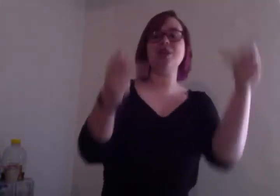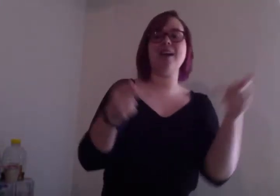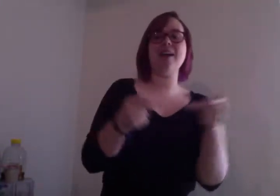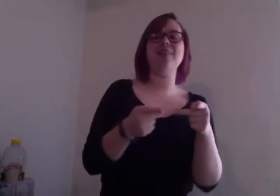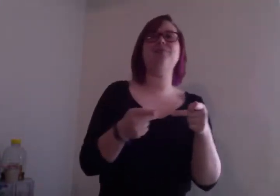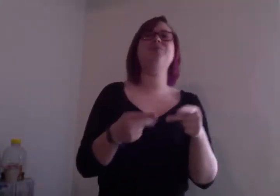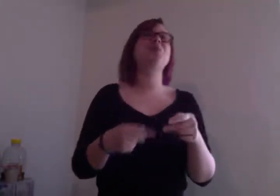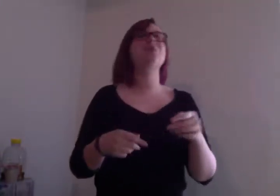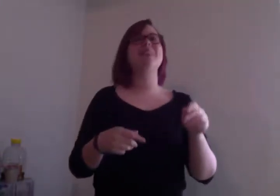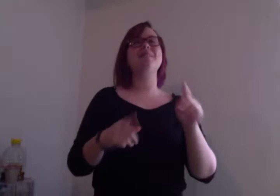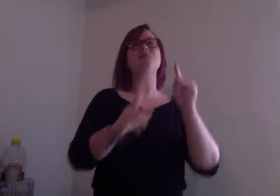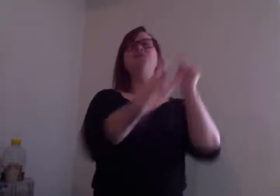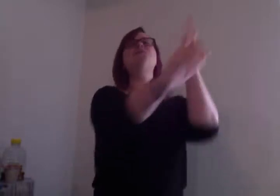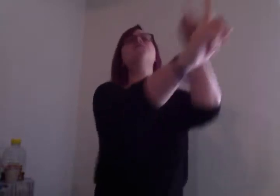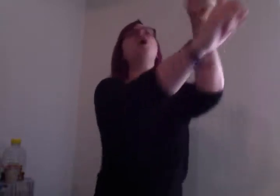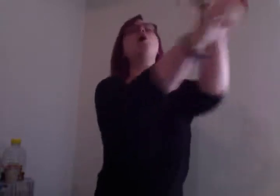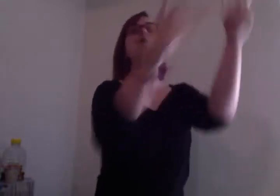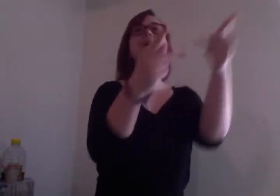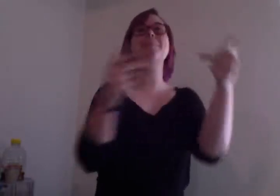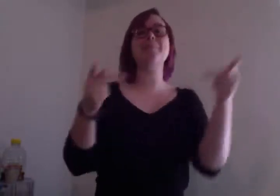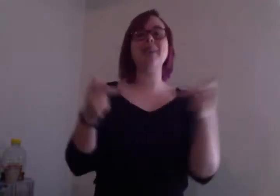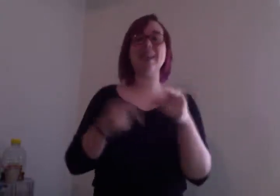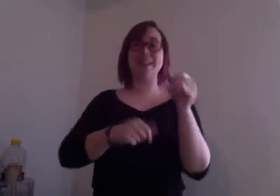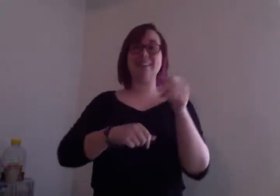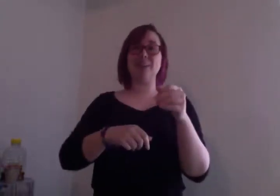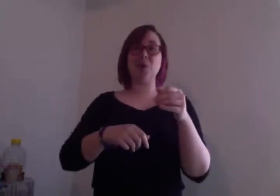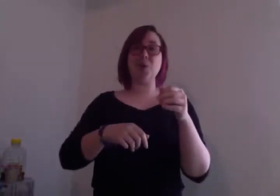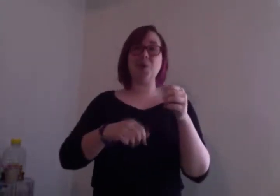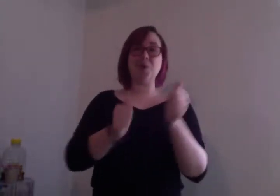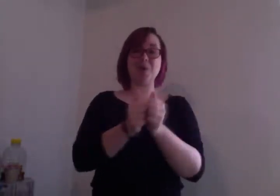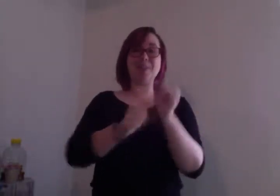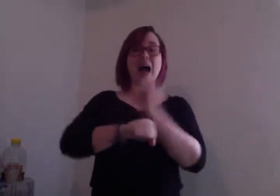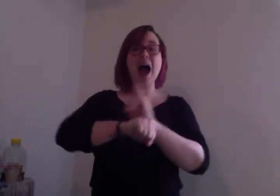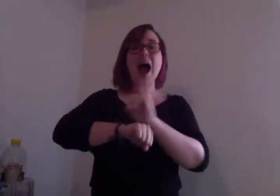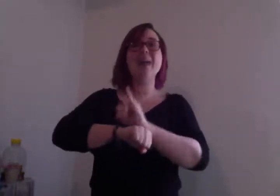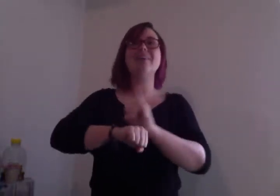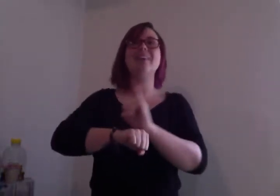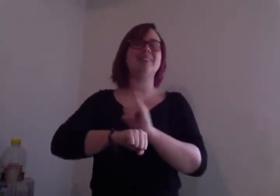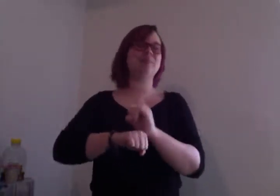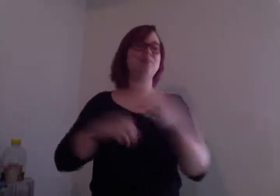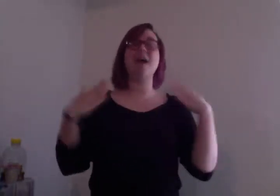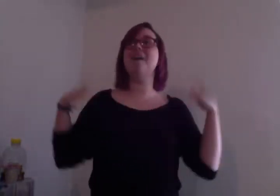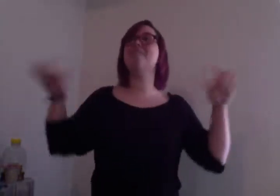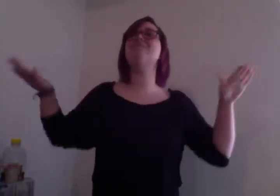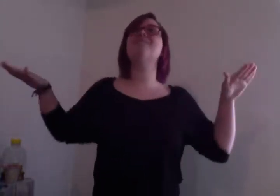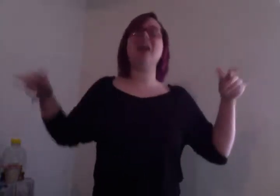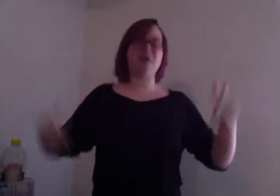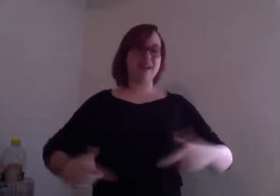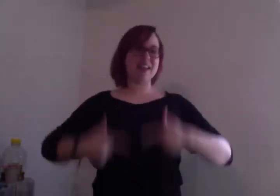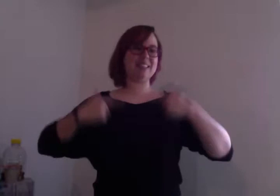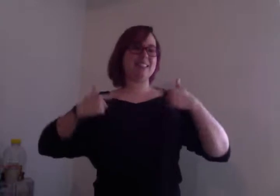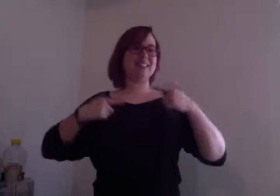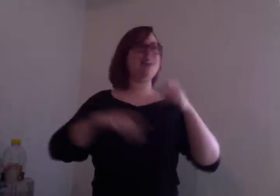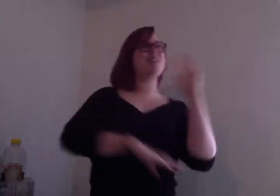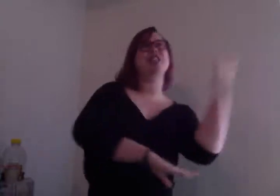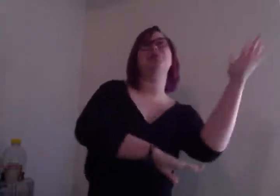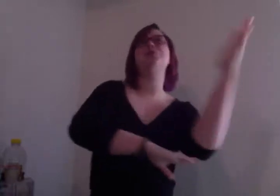There were fairies living in the treetops. There were mermaids swimming in a lagoon. There were real red Indians